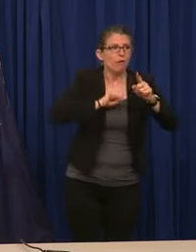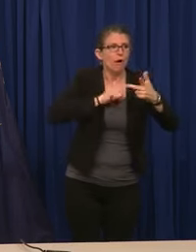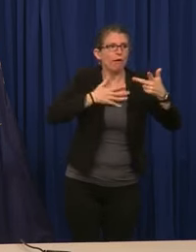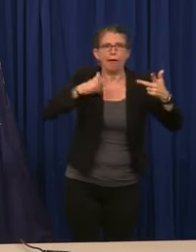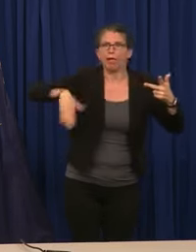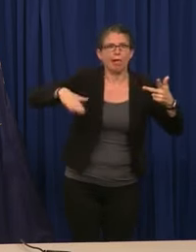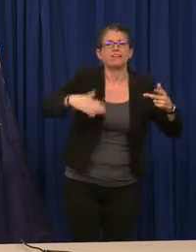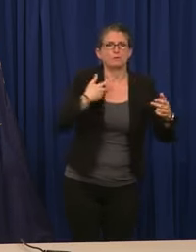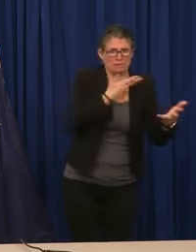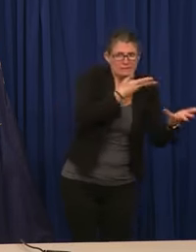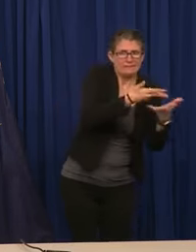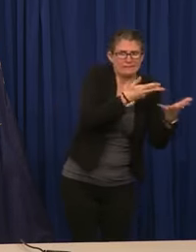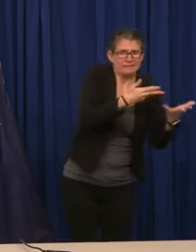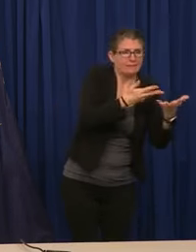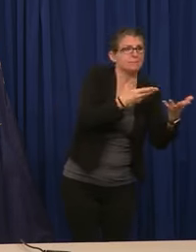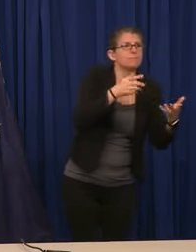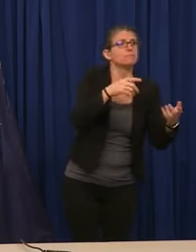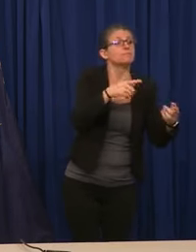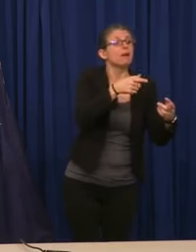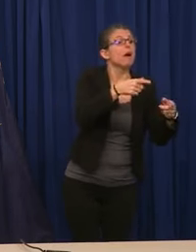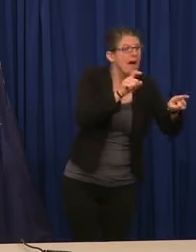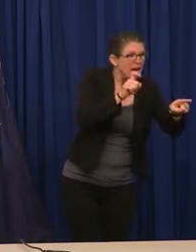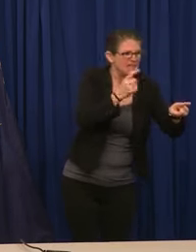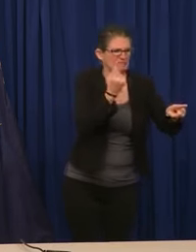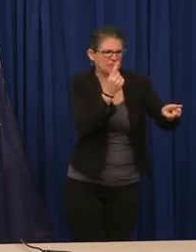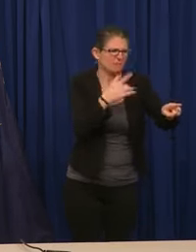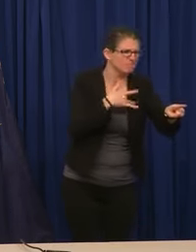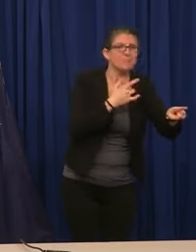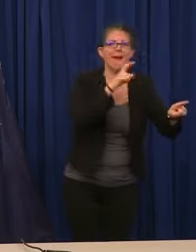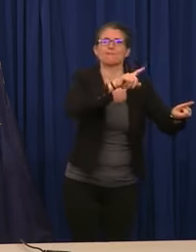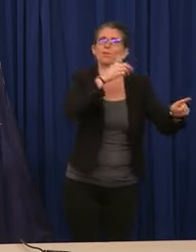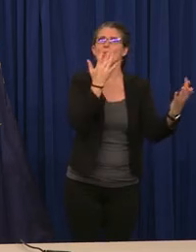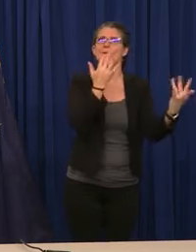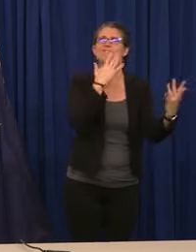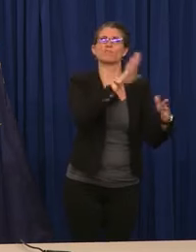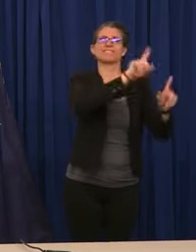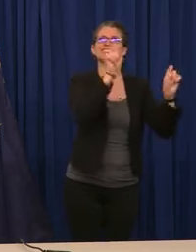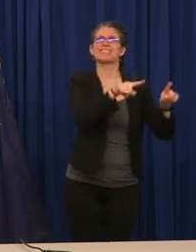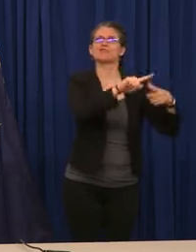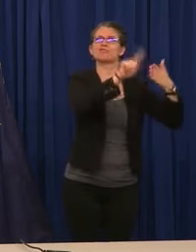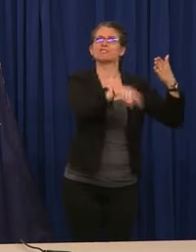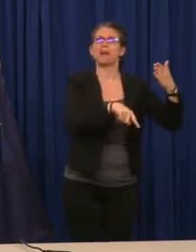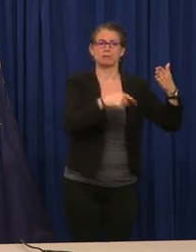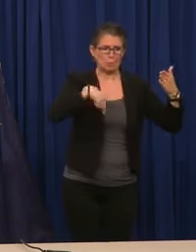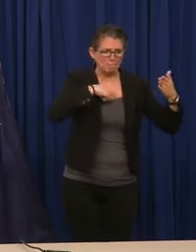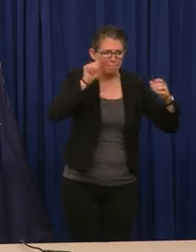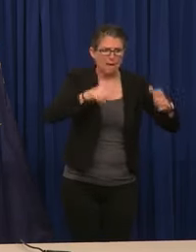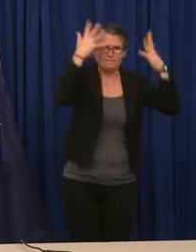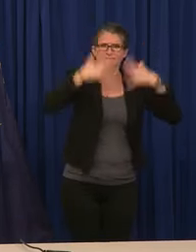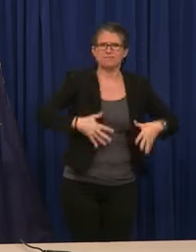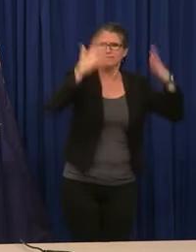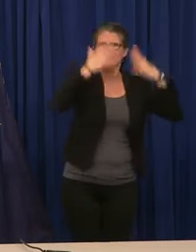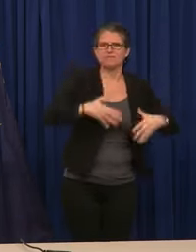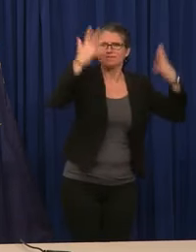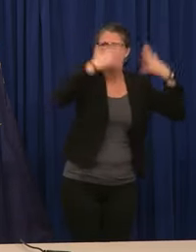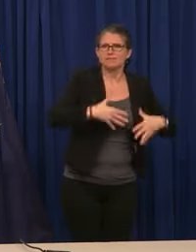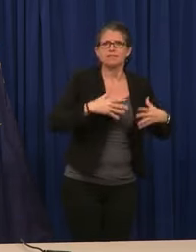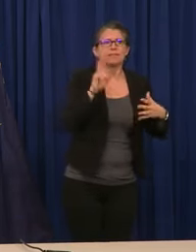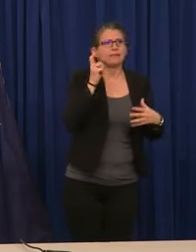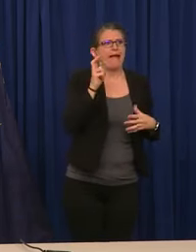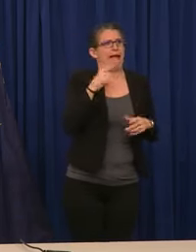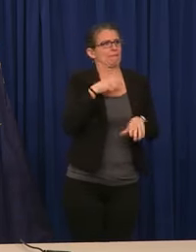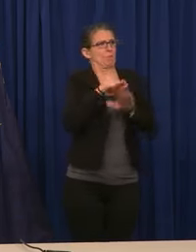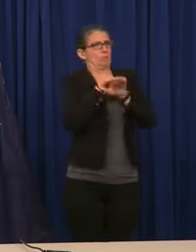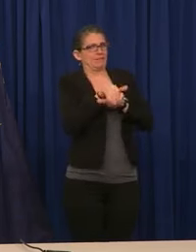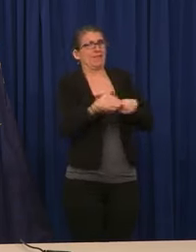patient in the ER or in the hospital, they have to do what's reasonable, which is assume that the patient might be